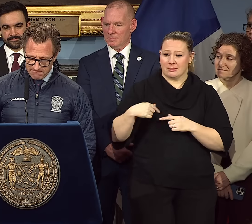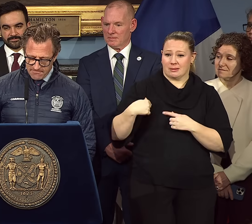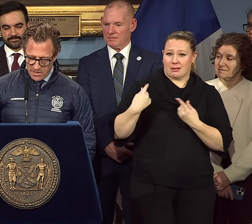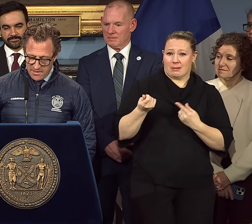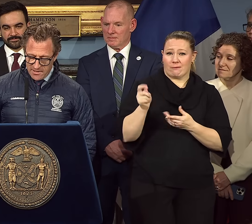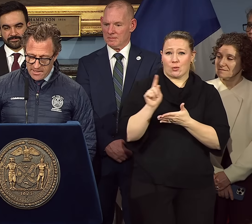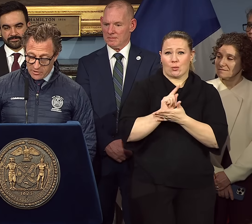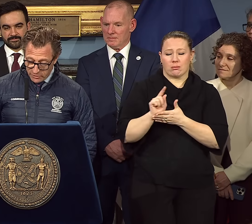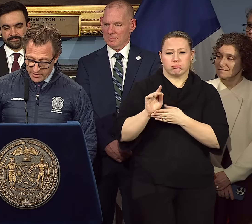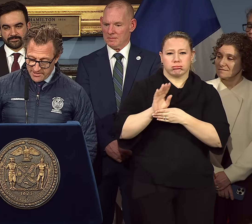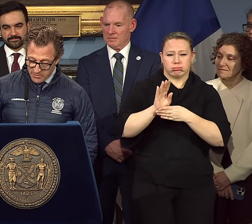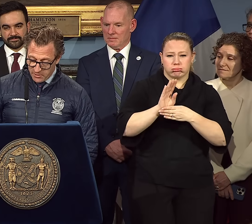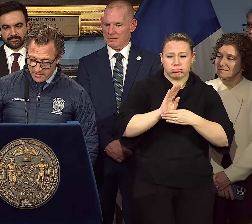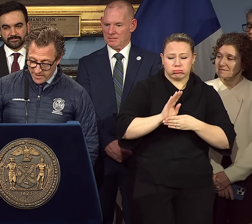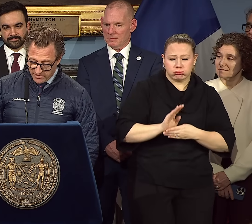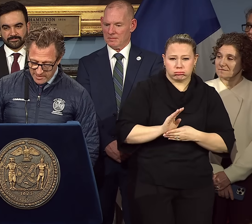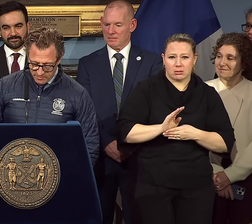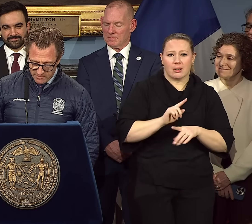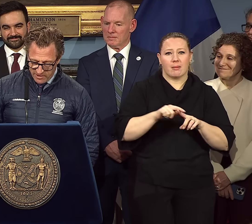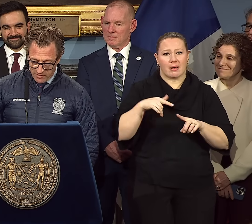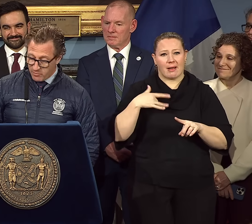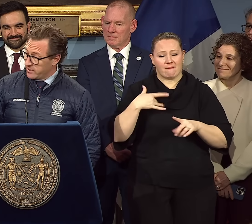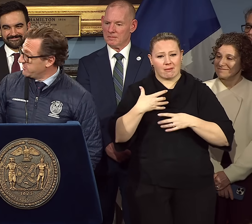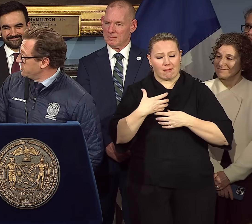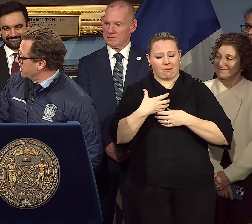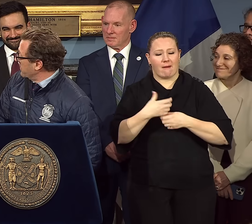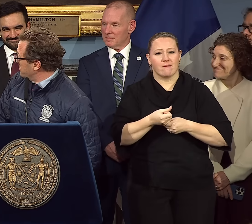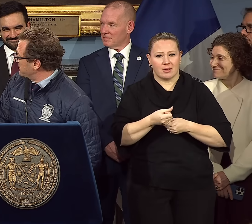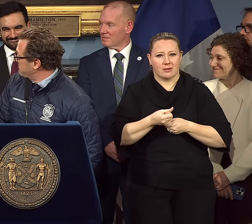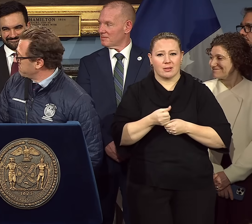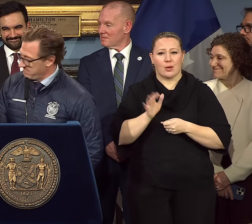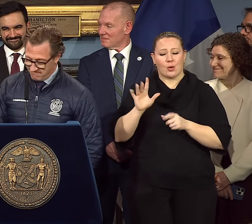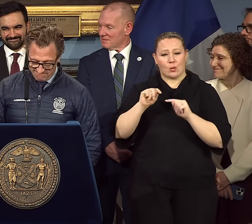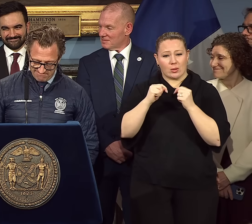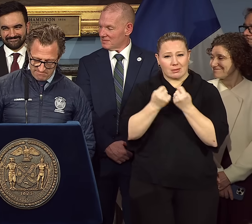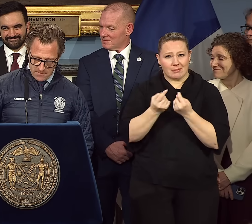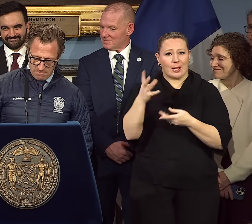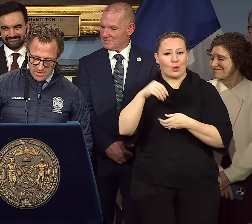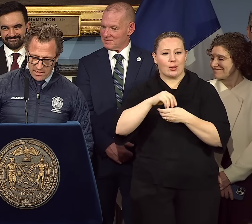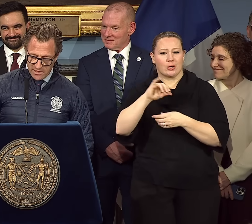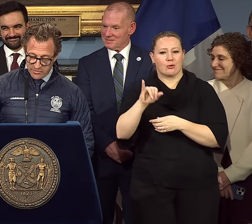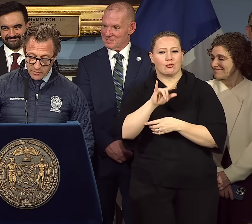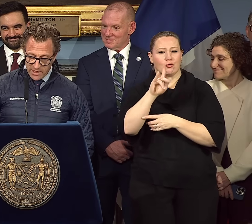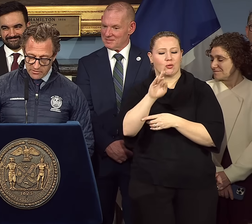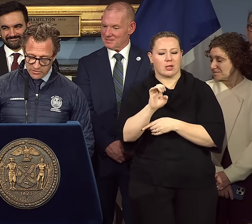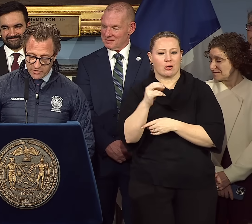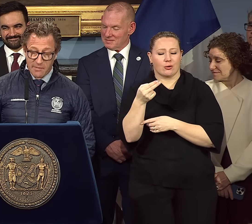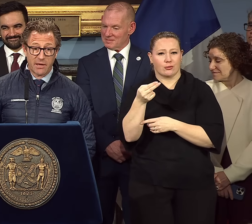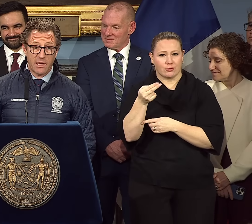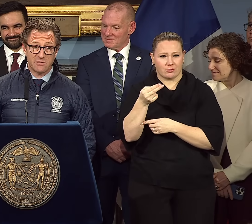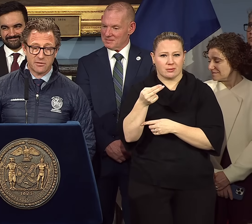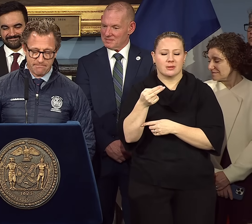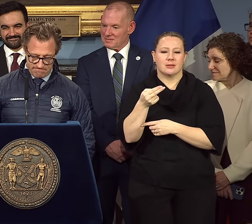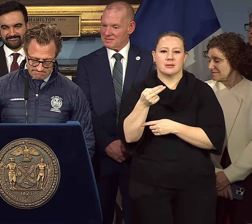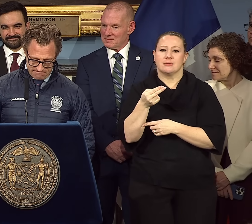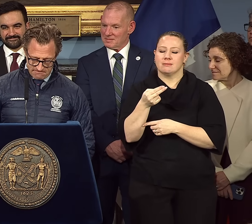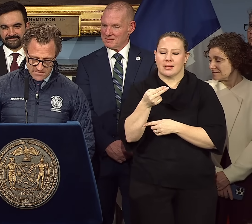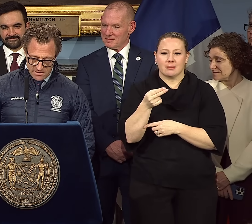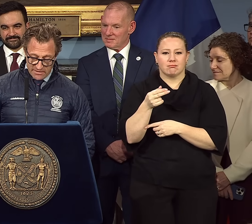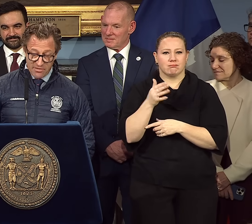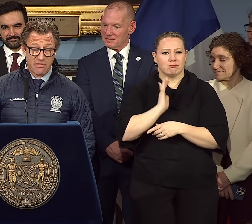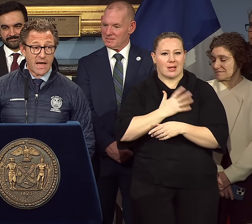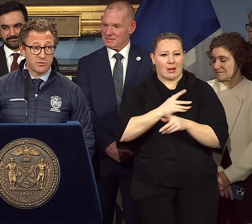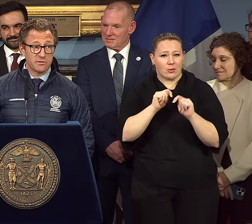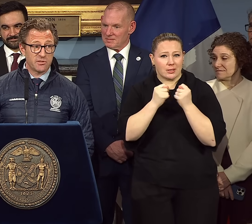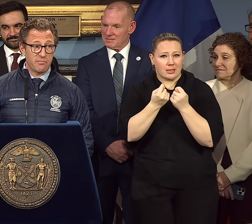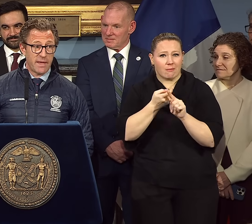team, including your amazing Deputy Mayor for Operations, Julia Gerson, and so many others, our team at NYSEM,